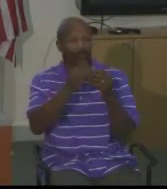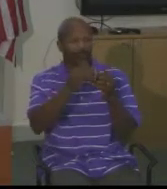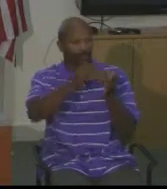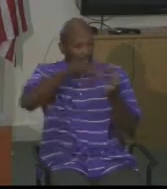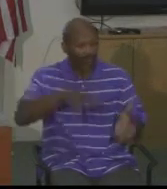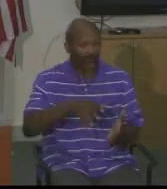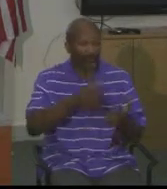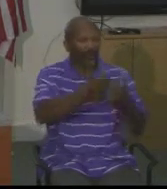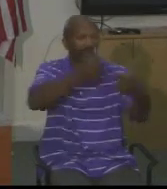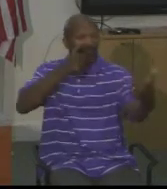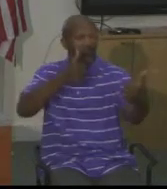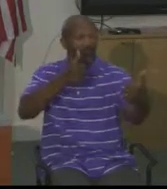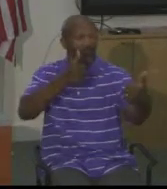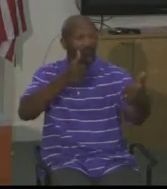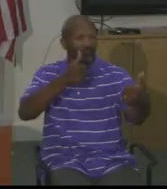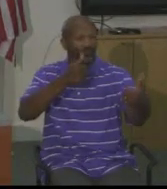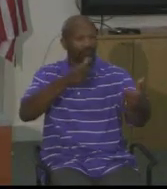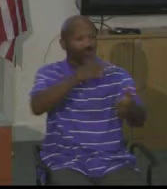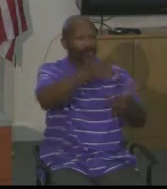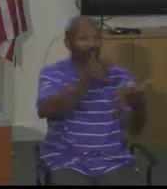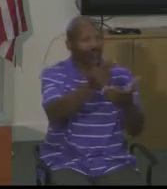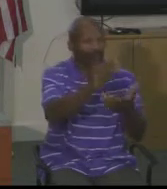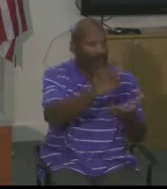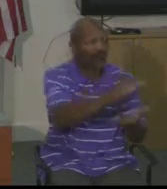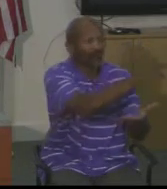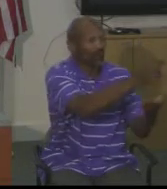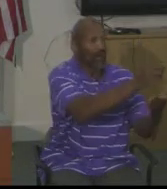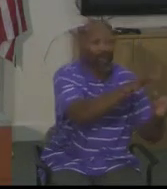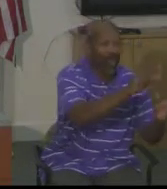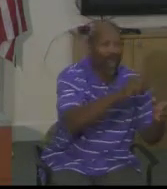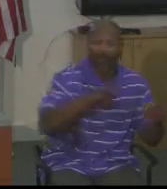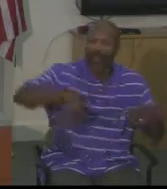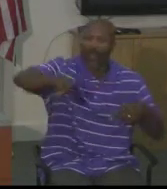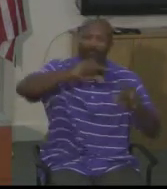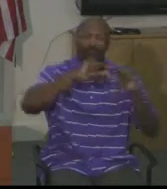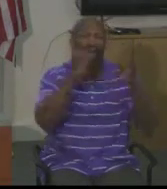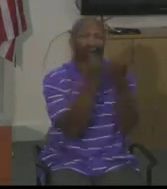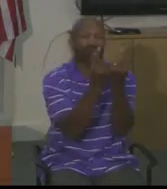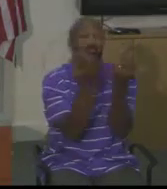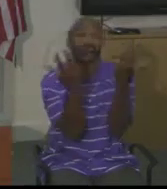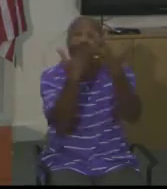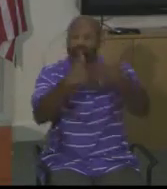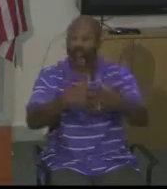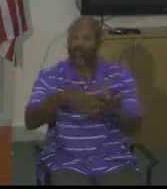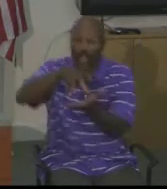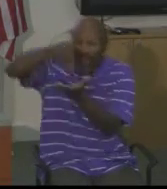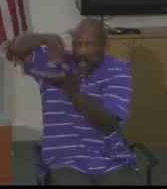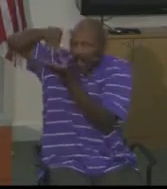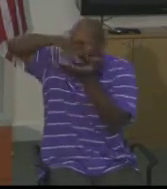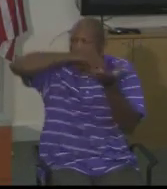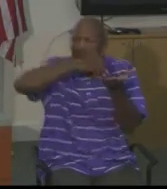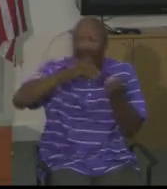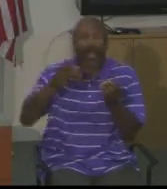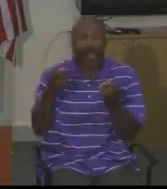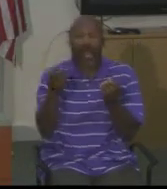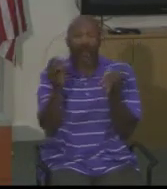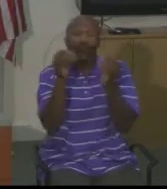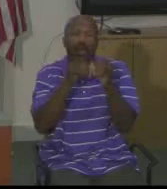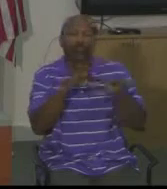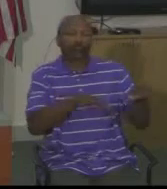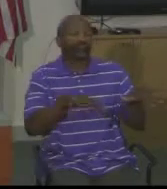type class. We're a group trying to solve problems here, so I'm a little more relaxed.